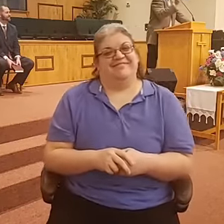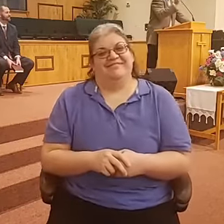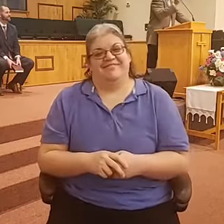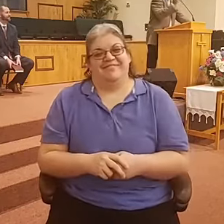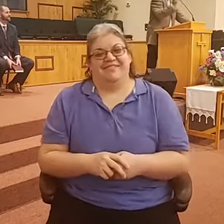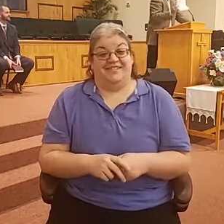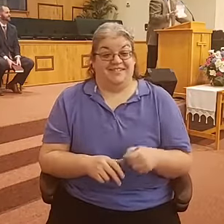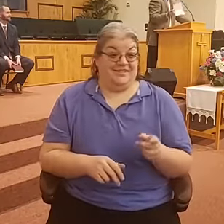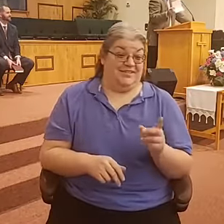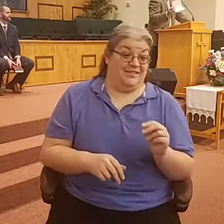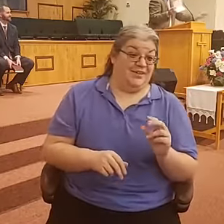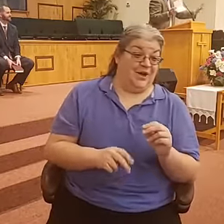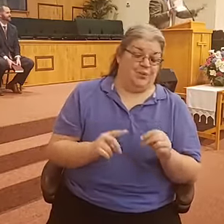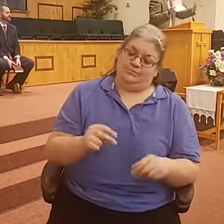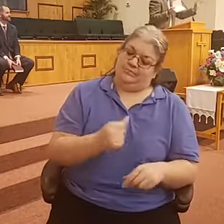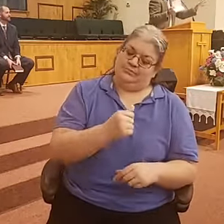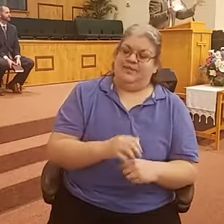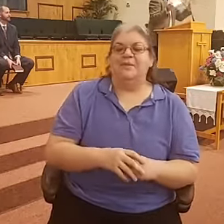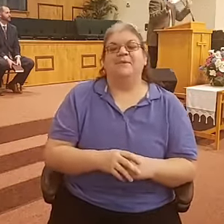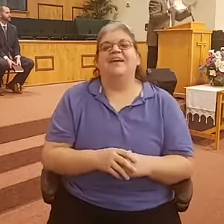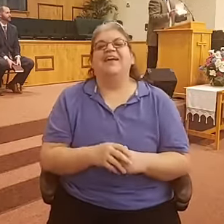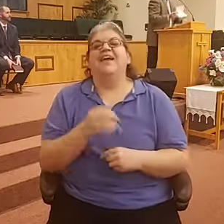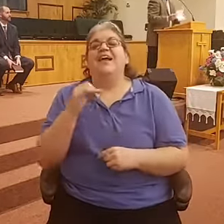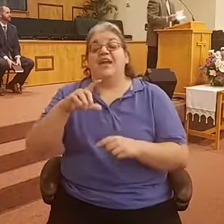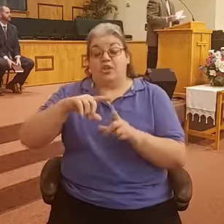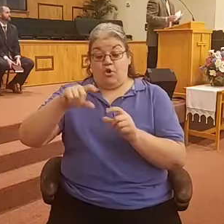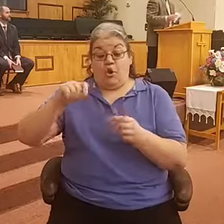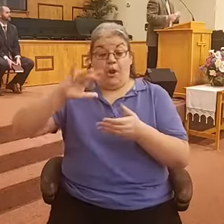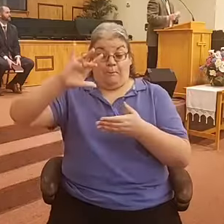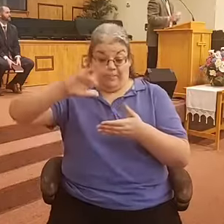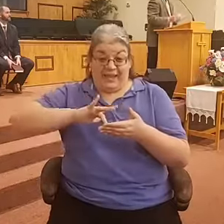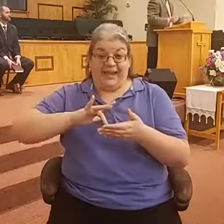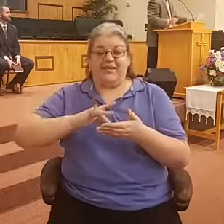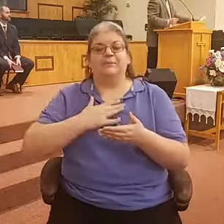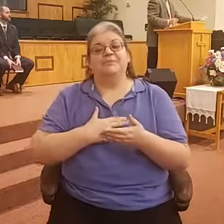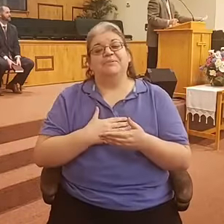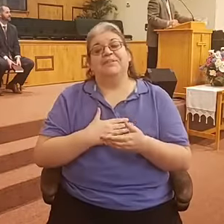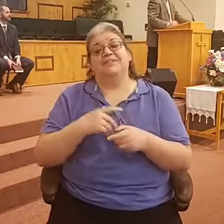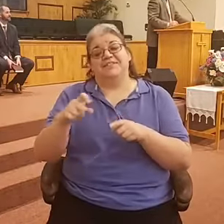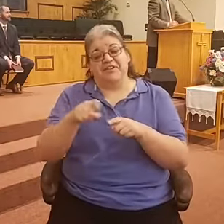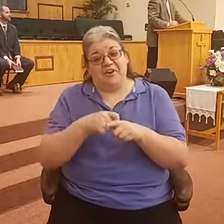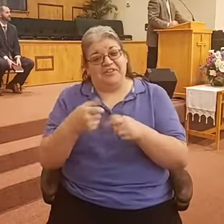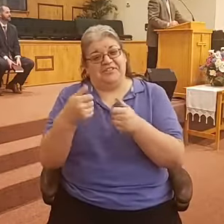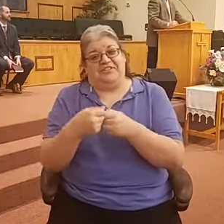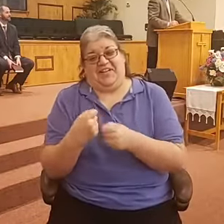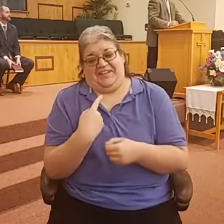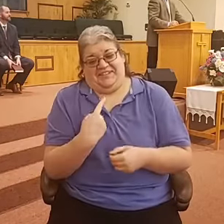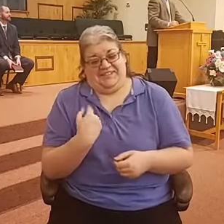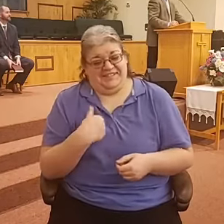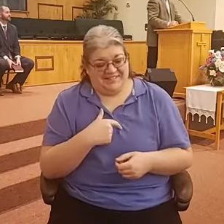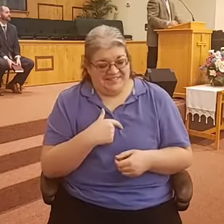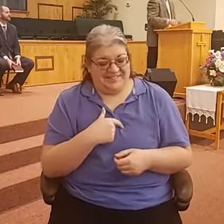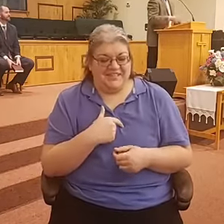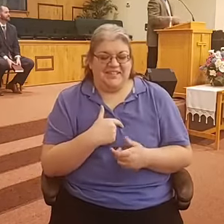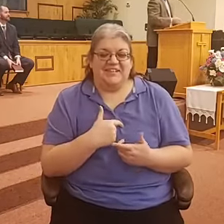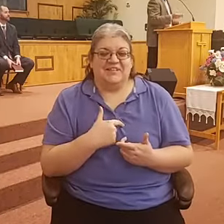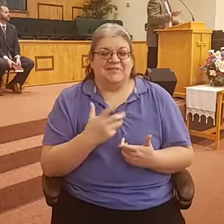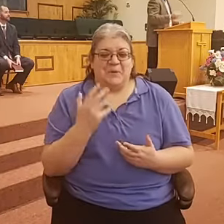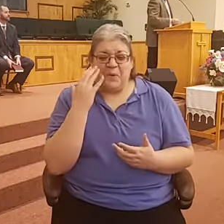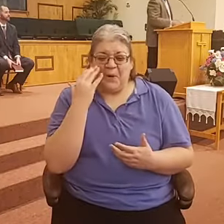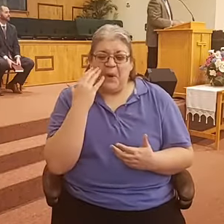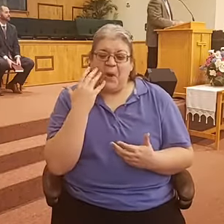if you got a blank card, please call us, text us, let us know. We want to make a list and make that right,